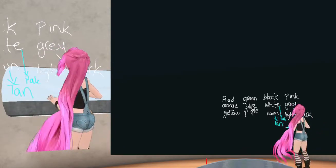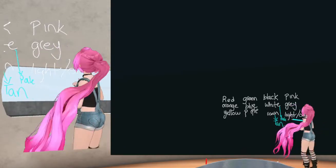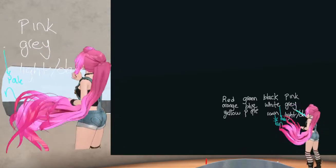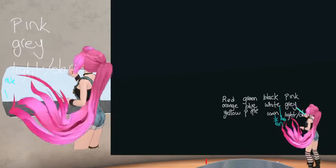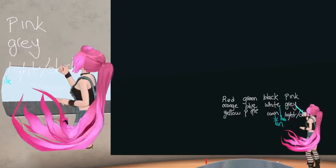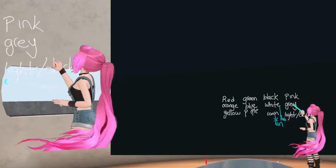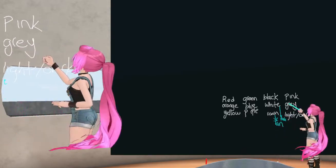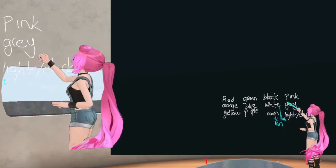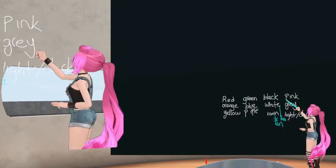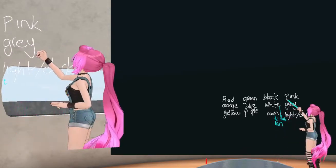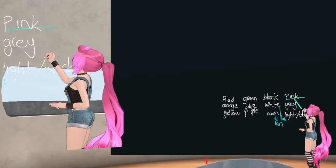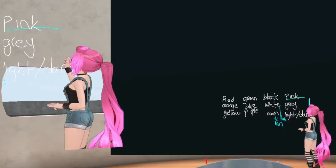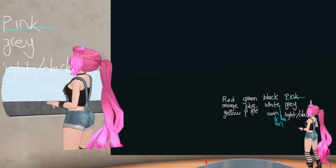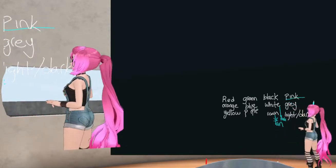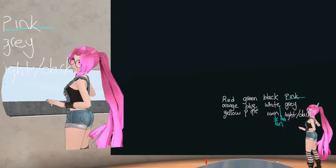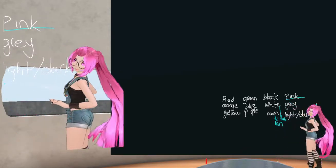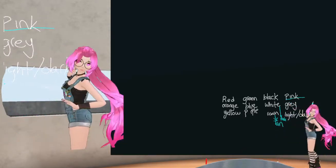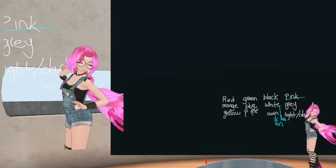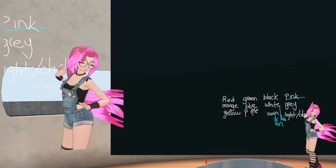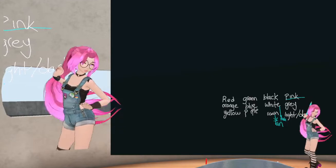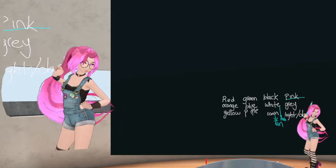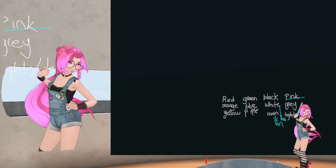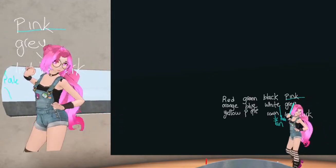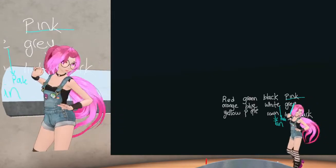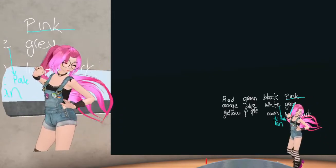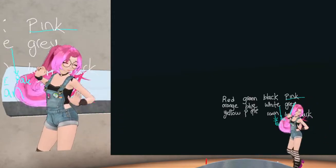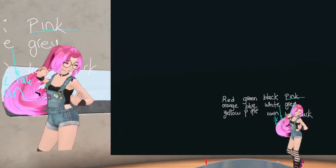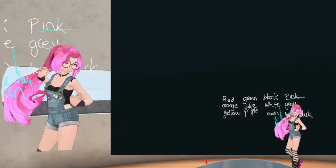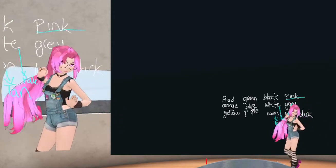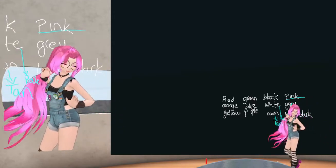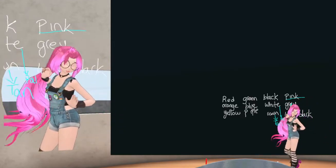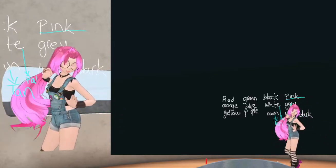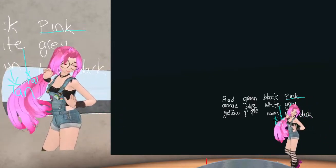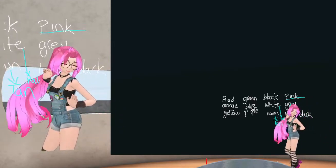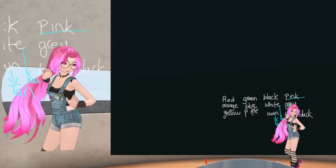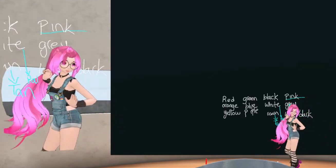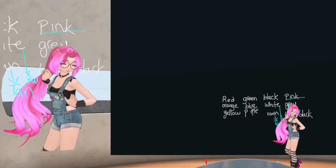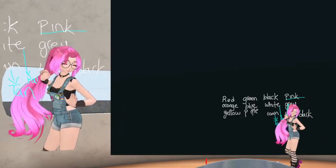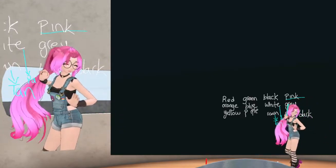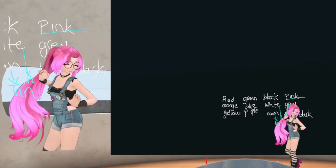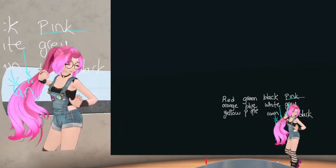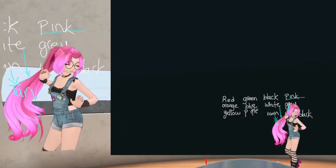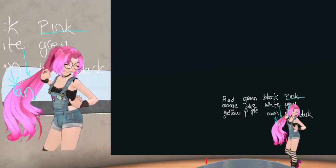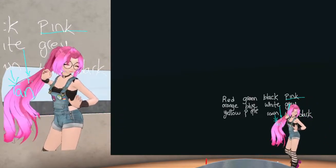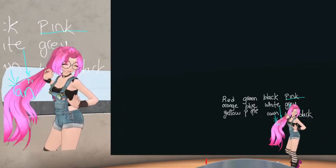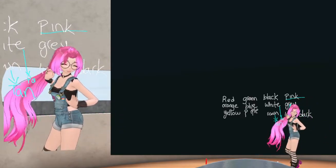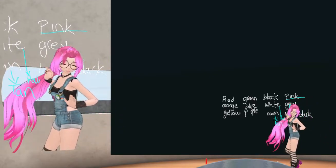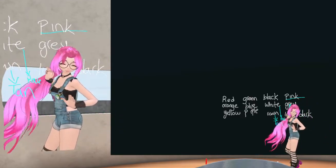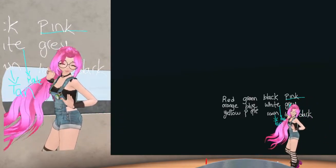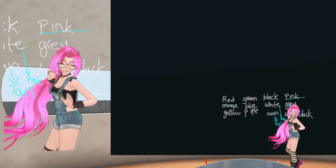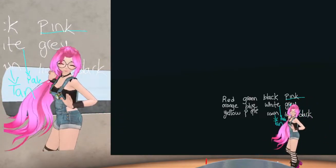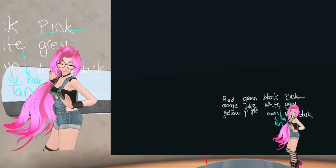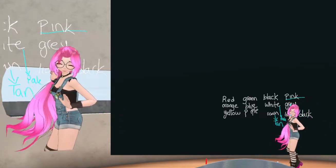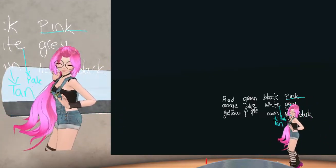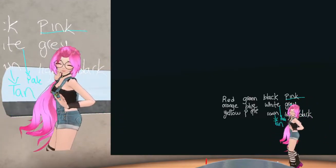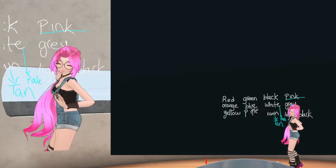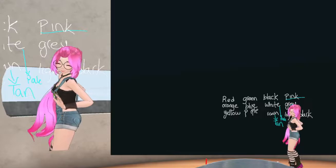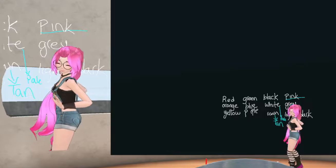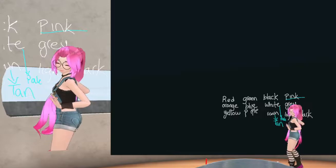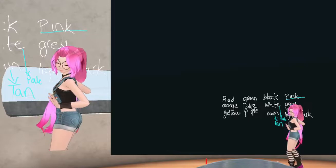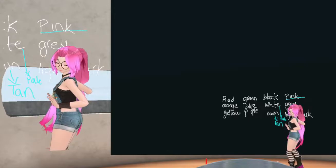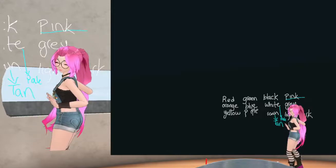not least, let's do pink. I sign pink. It's my favorite color. Yes, yes,